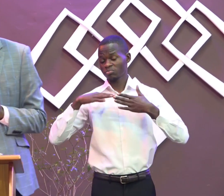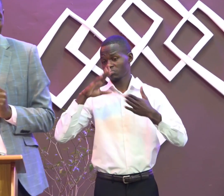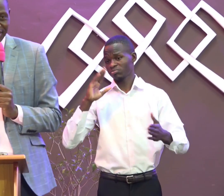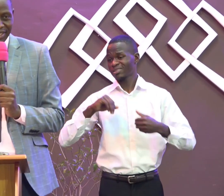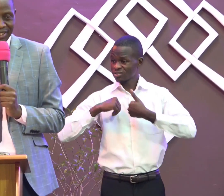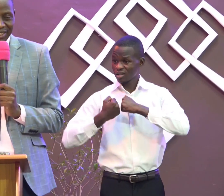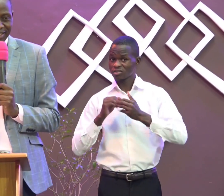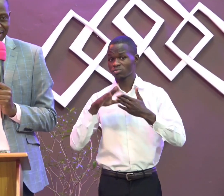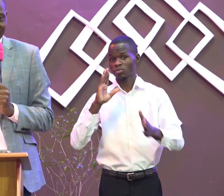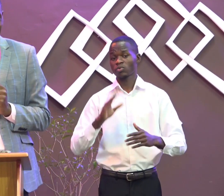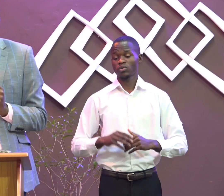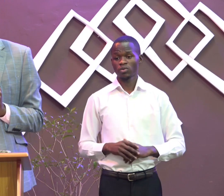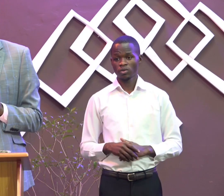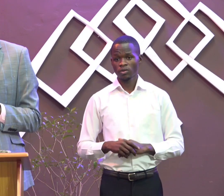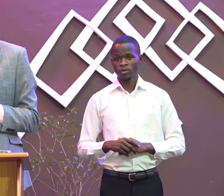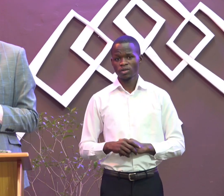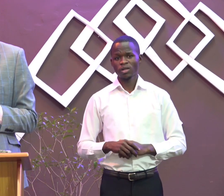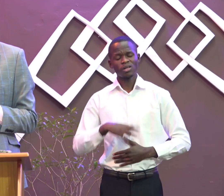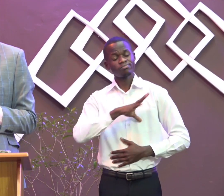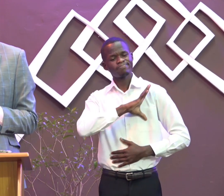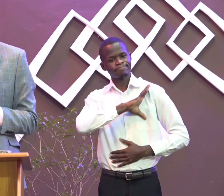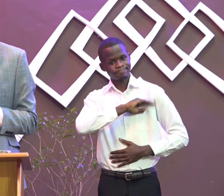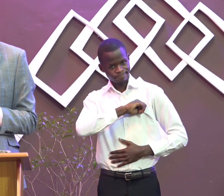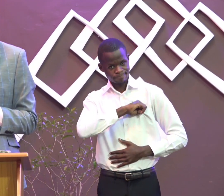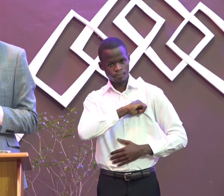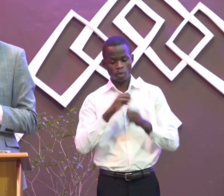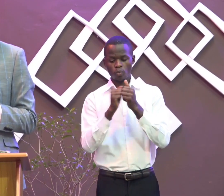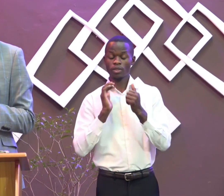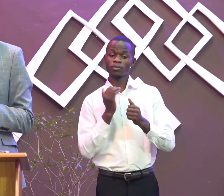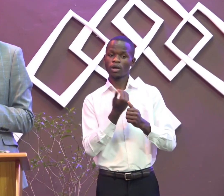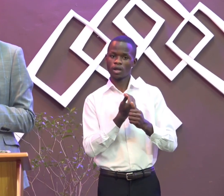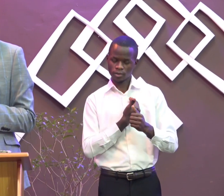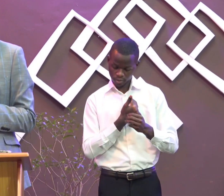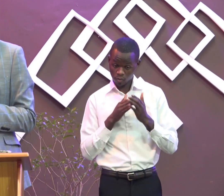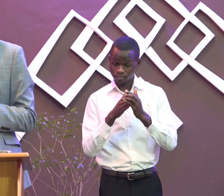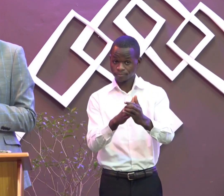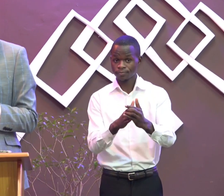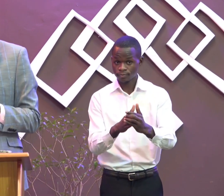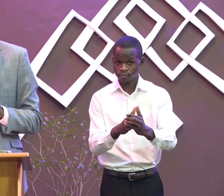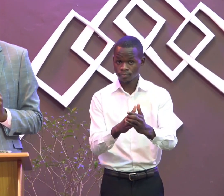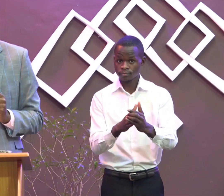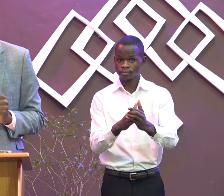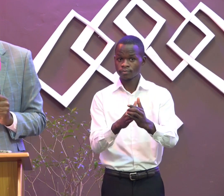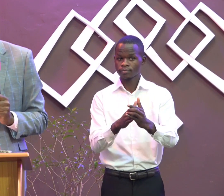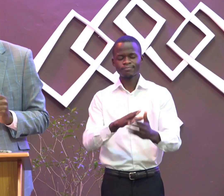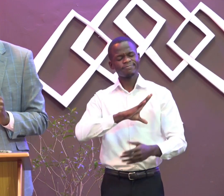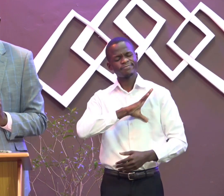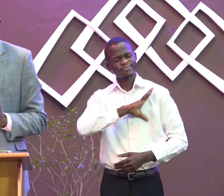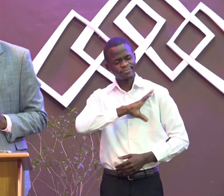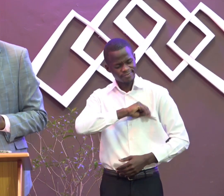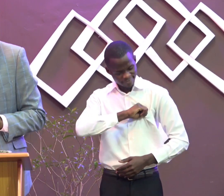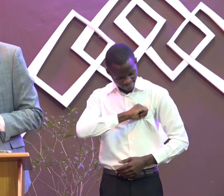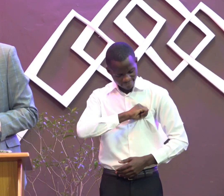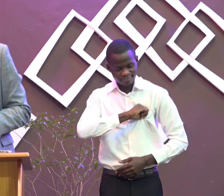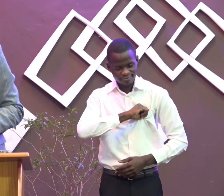of the things that have made life hard for us. Tugumikirize abakulembeze baffe. Let us be patient with our leaders. Tugume.